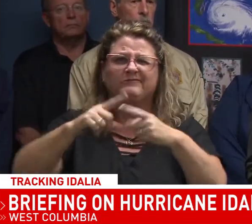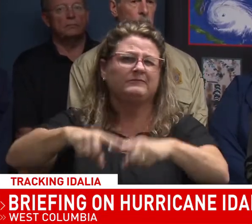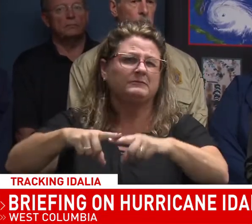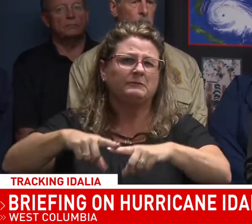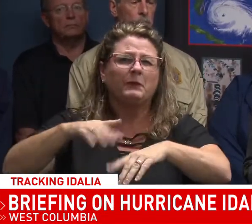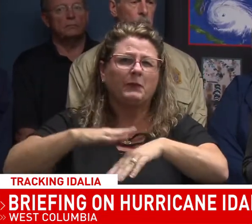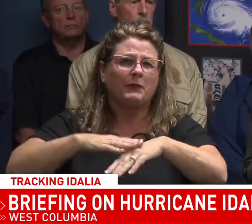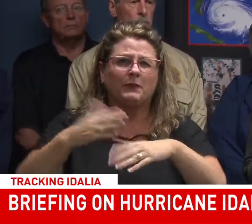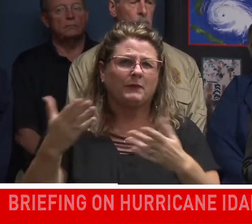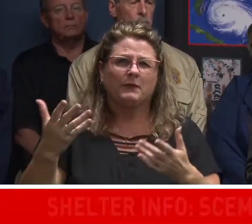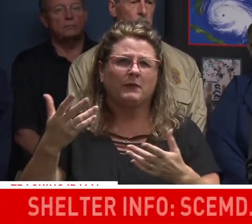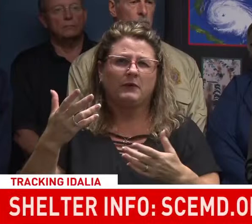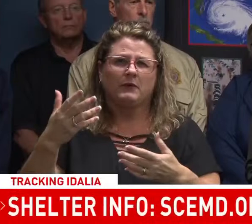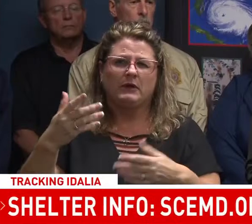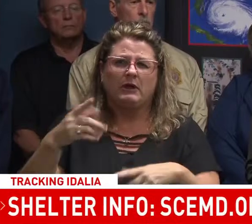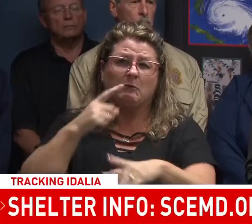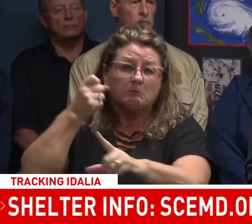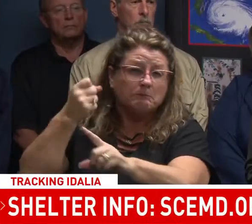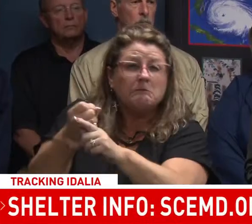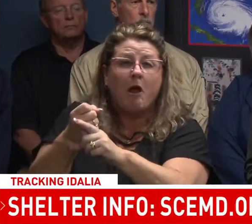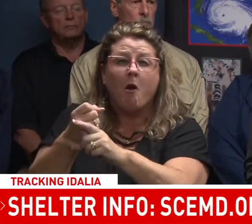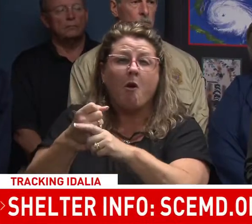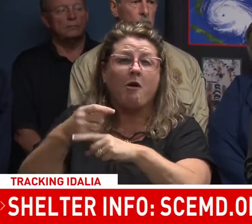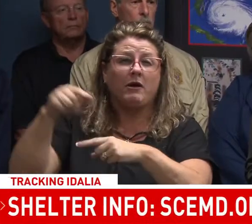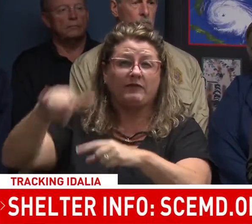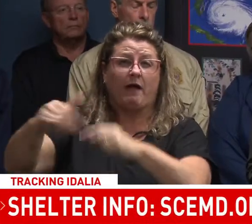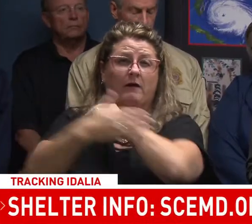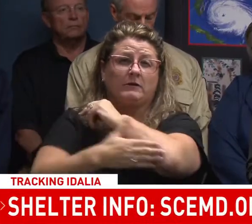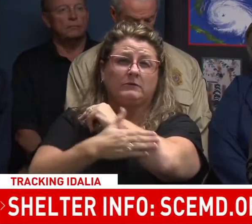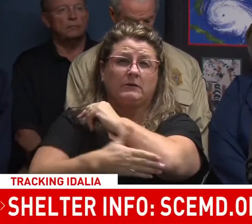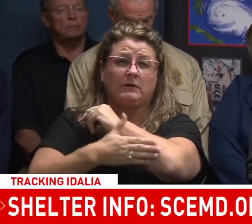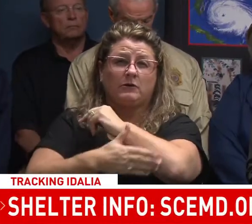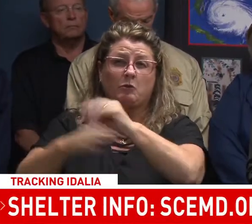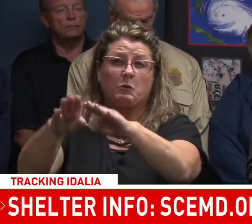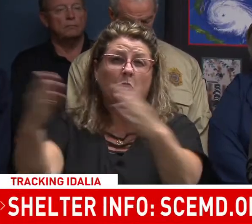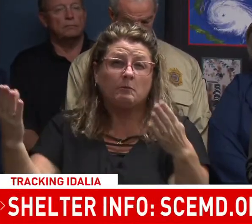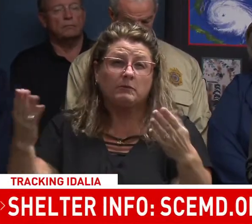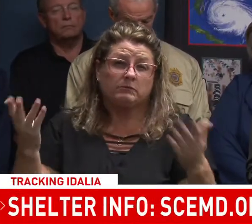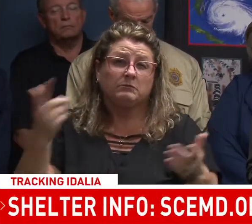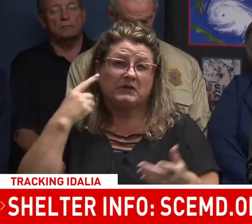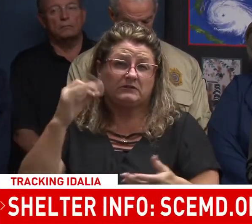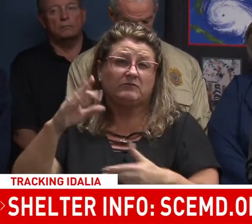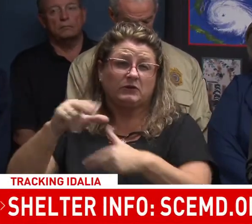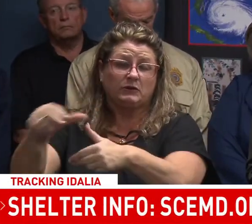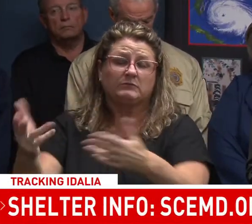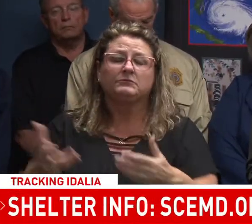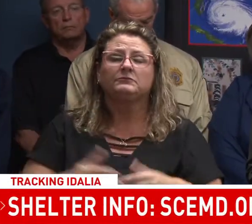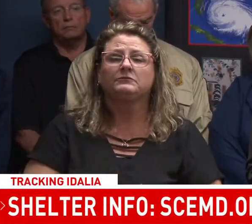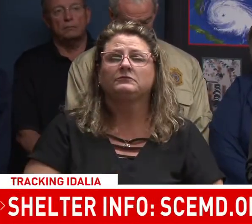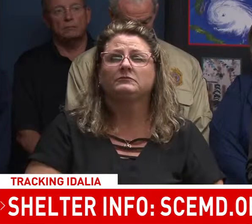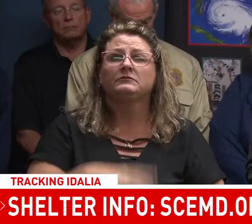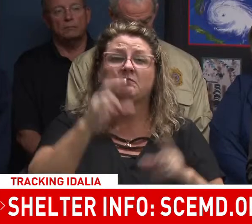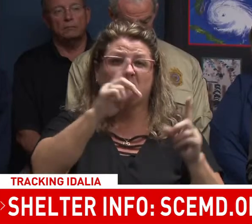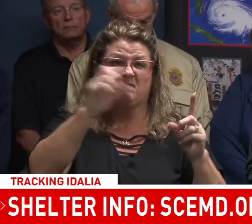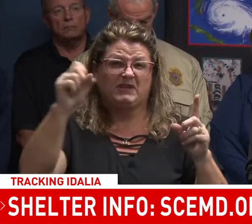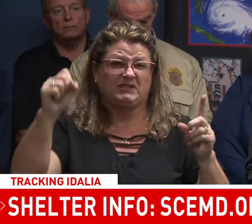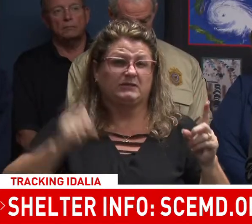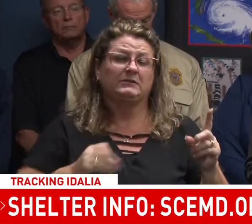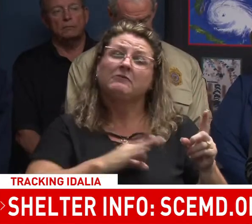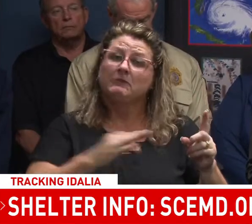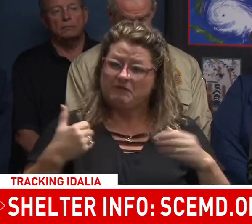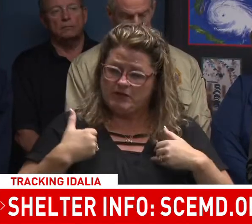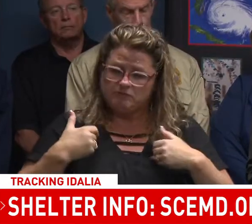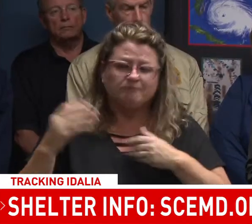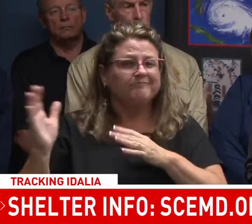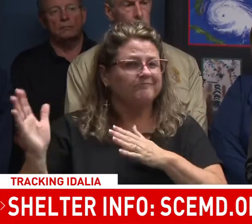on how affected the county is with around the storm. We have DSS staff